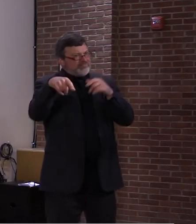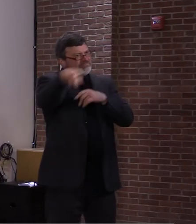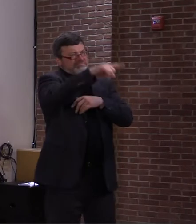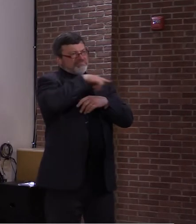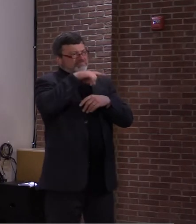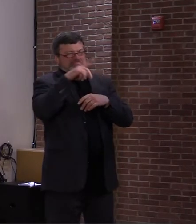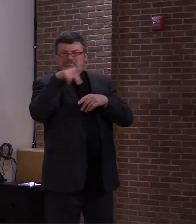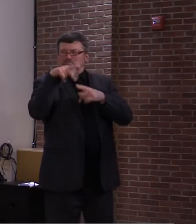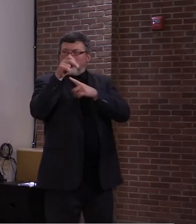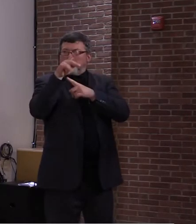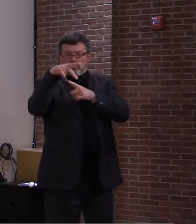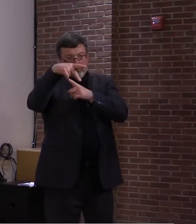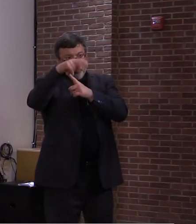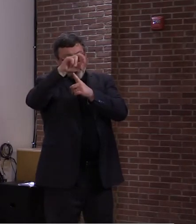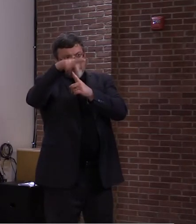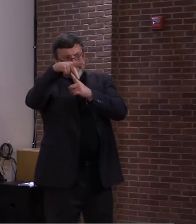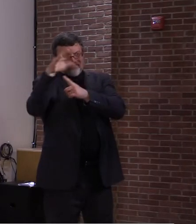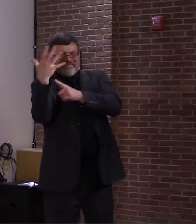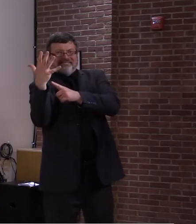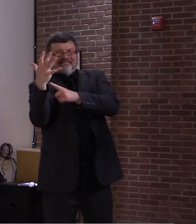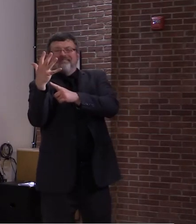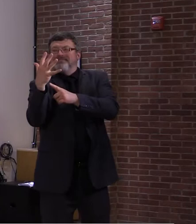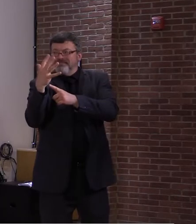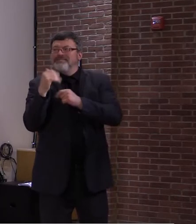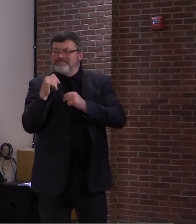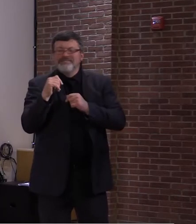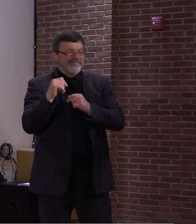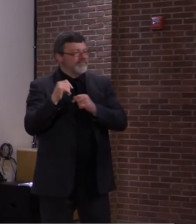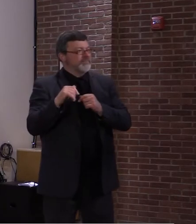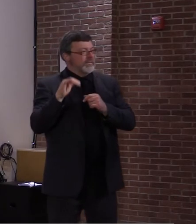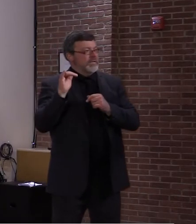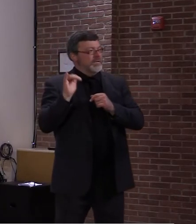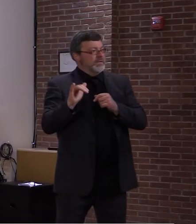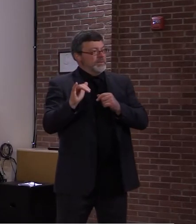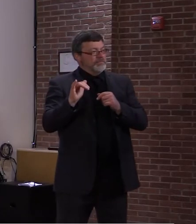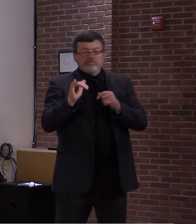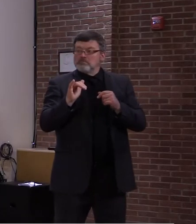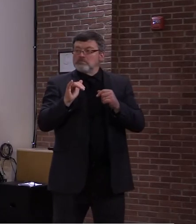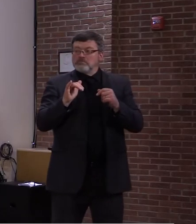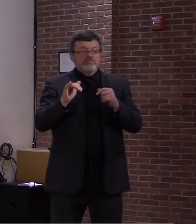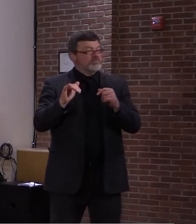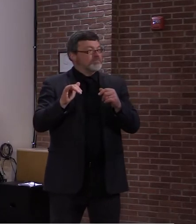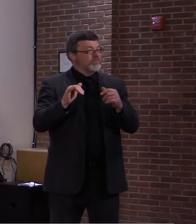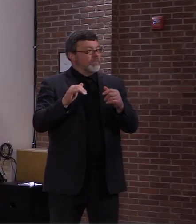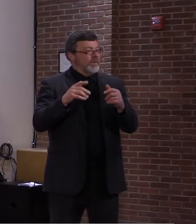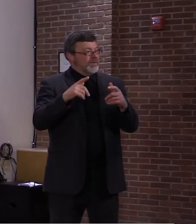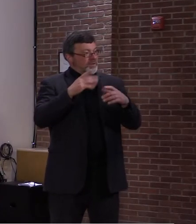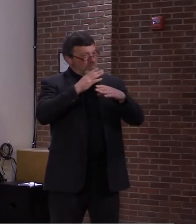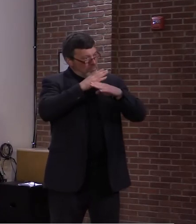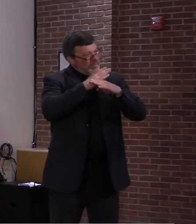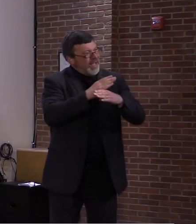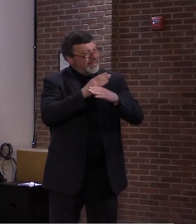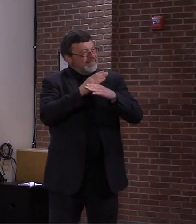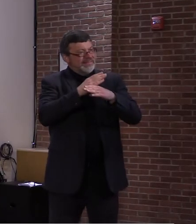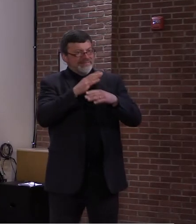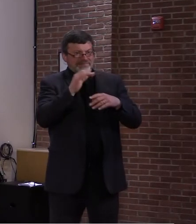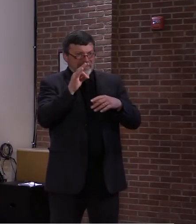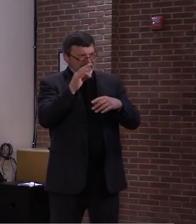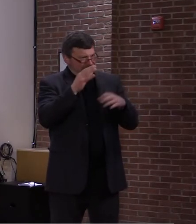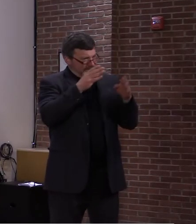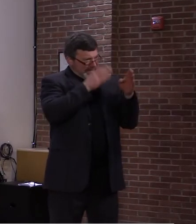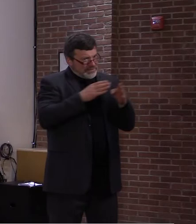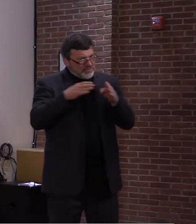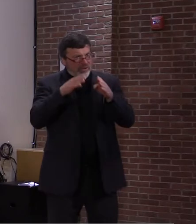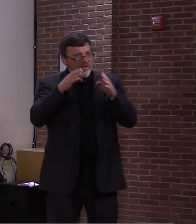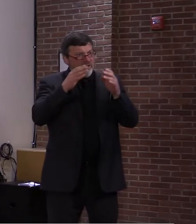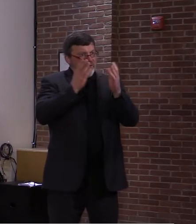sure that it adheres. I mean, we have our own standard and our own ethics policy, and then we just have to conform the